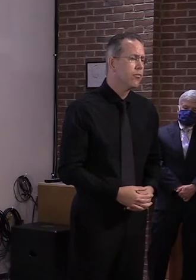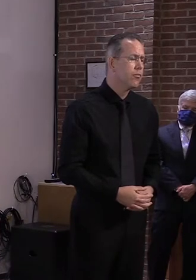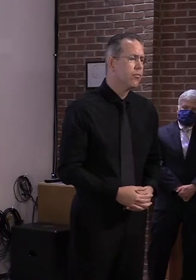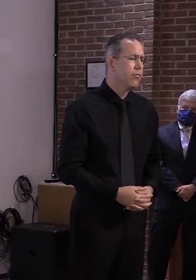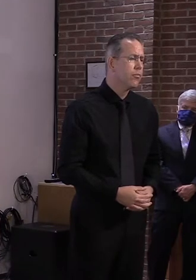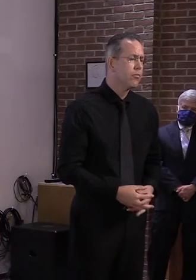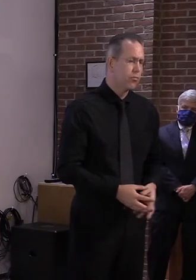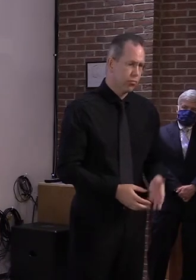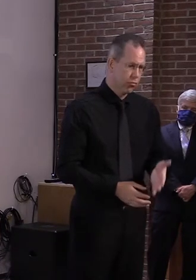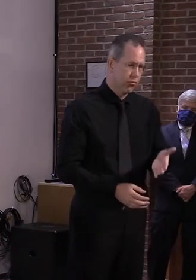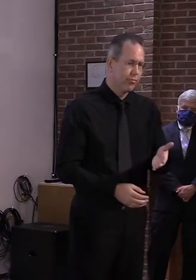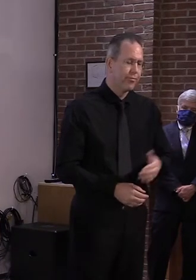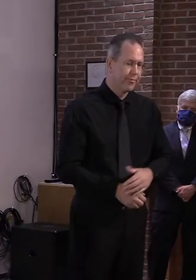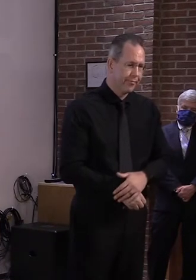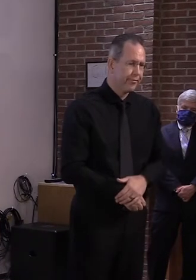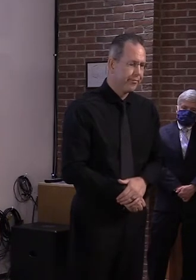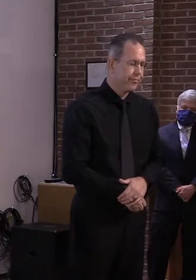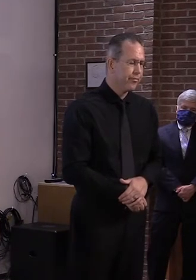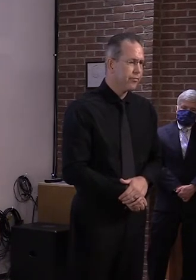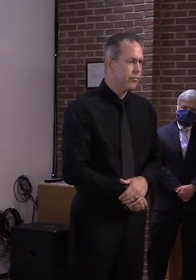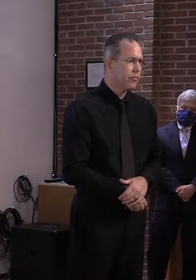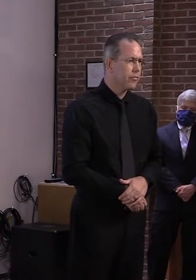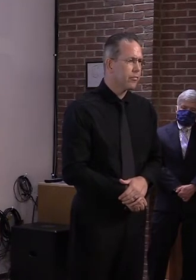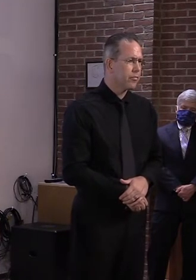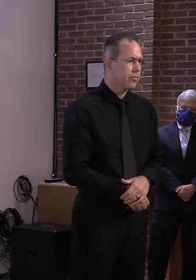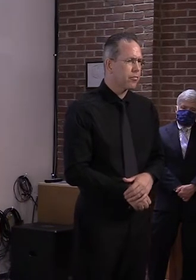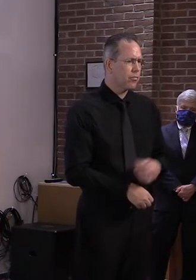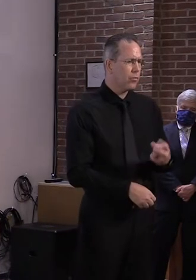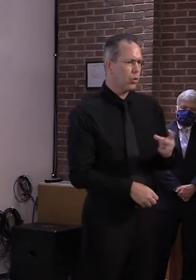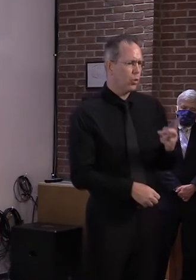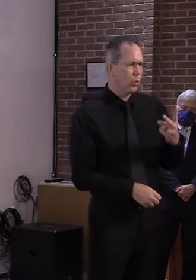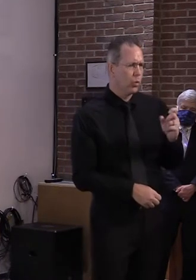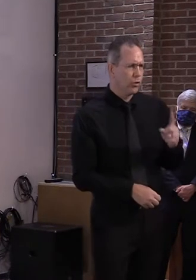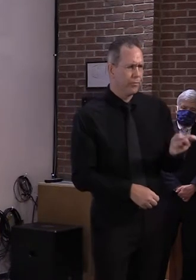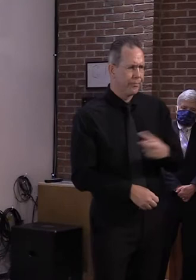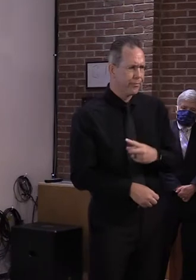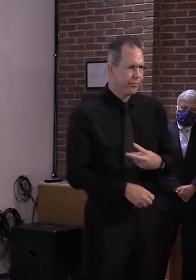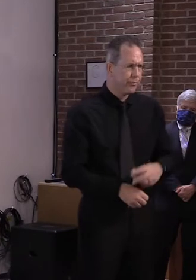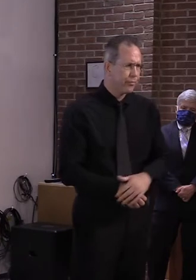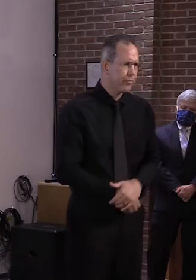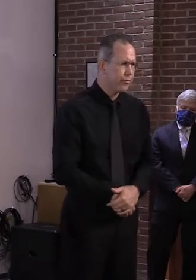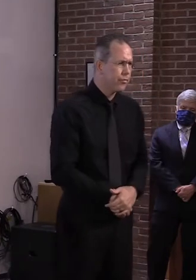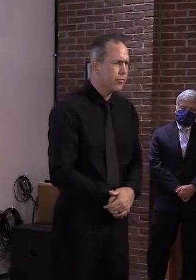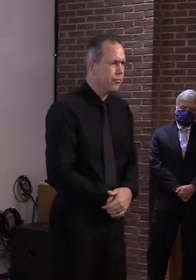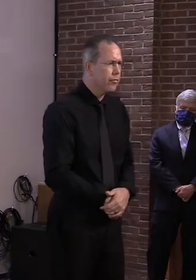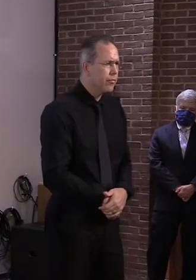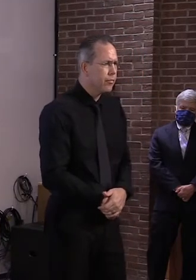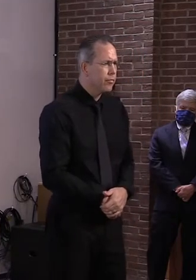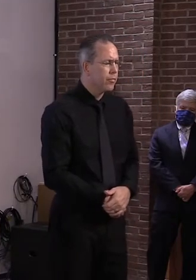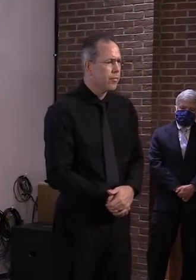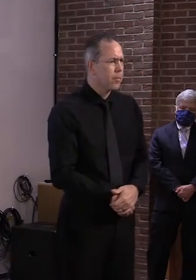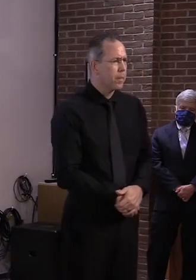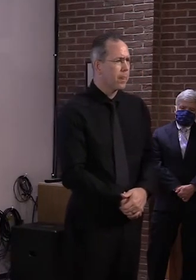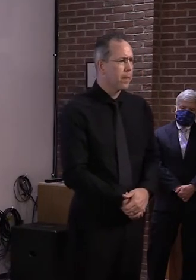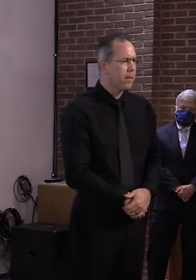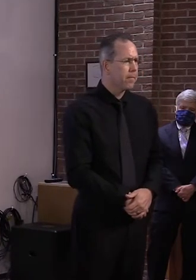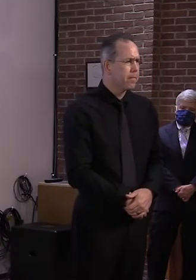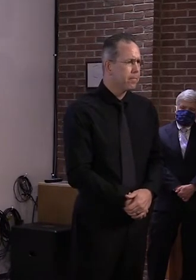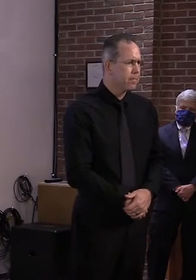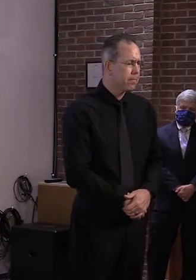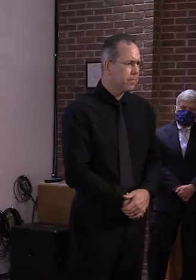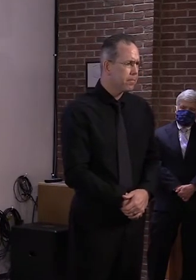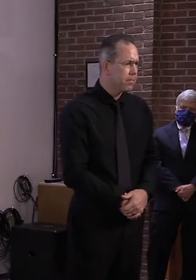Hello, Governor. Two questions today. When will our home health agencies' personal care attendants be allowed to